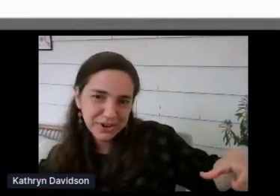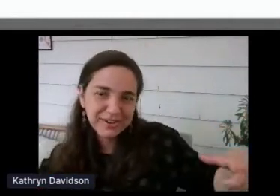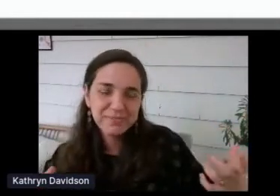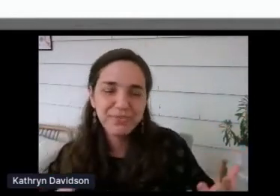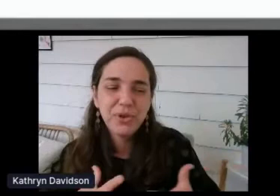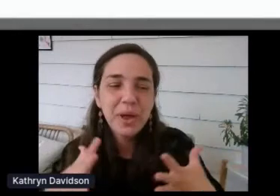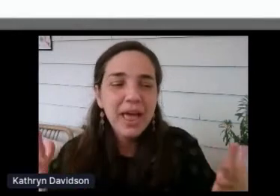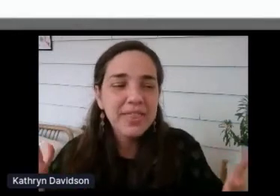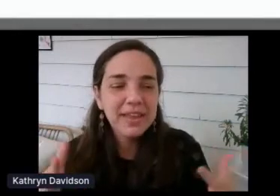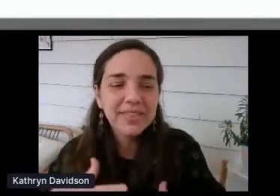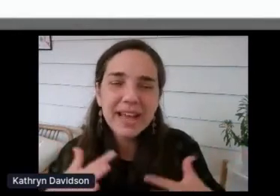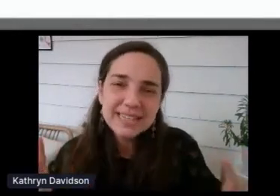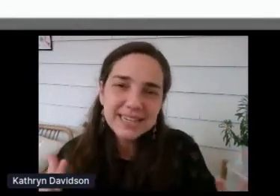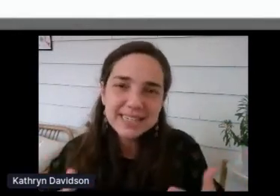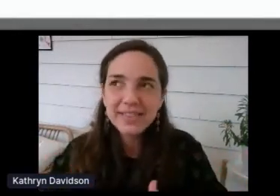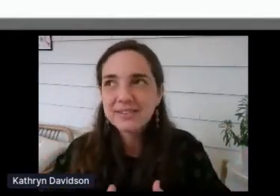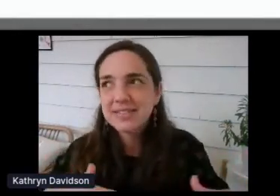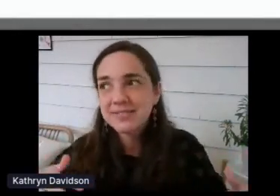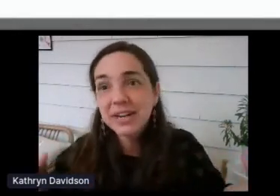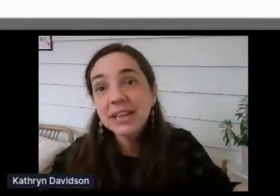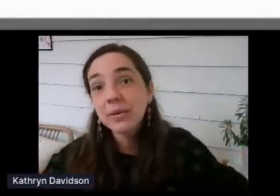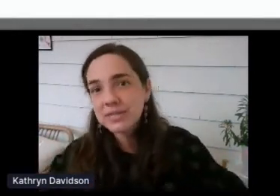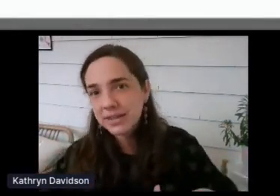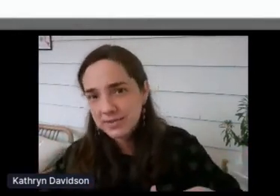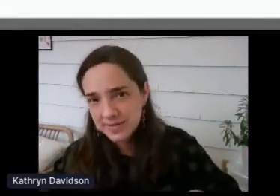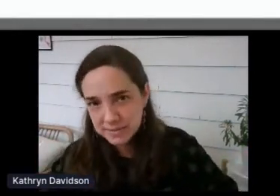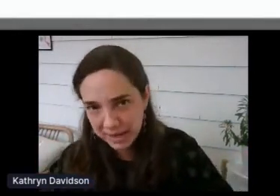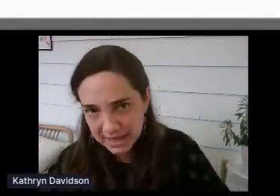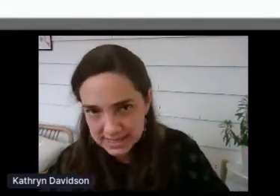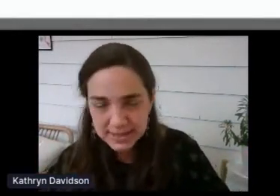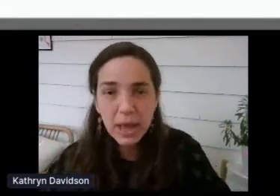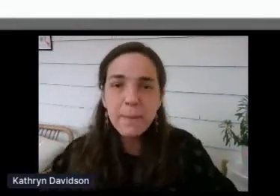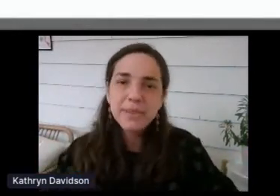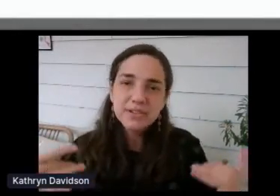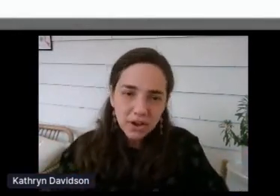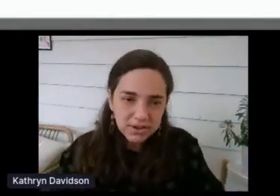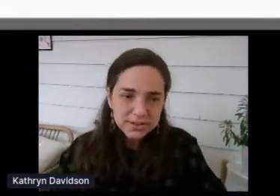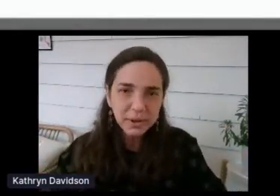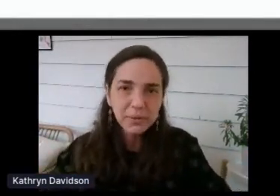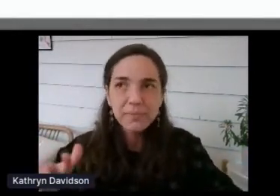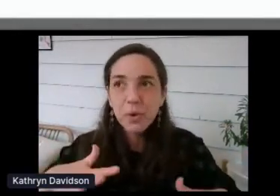each other. So the idea is that there's this very linguistic use of space,